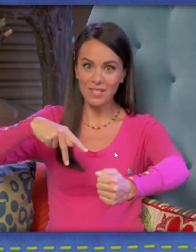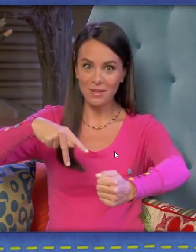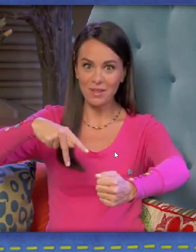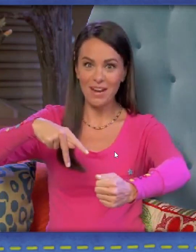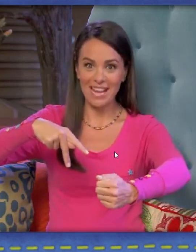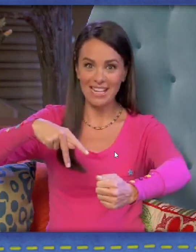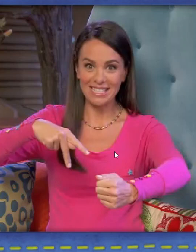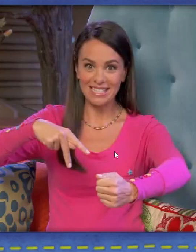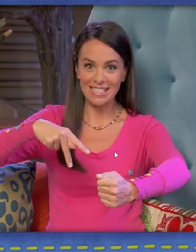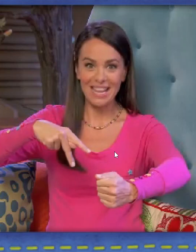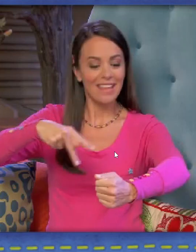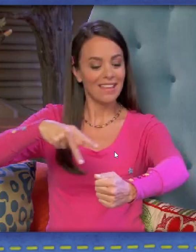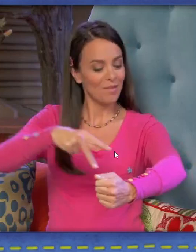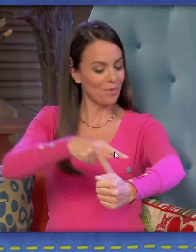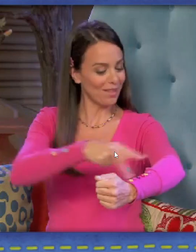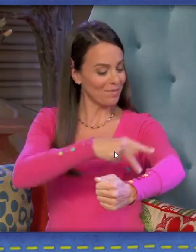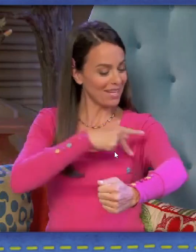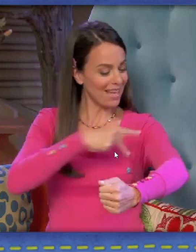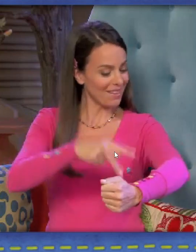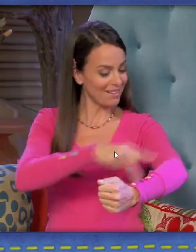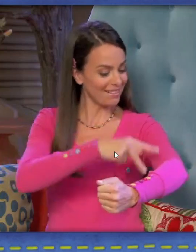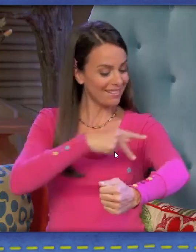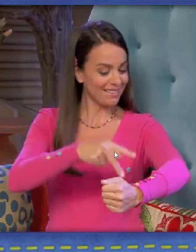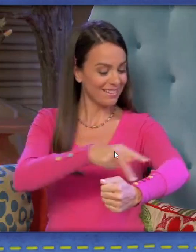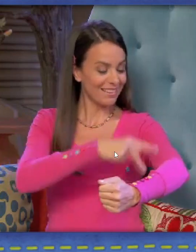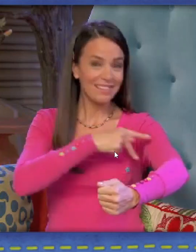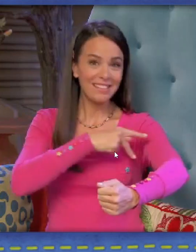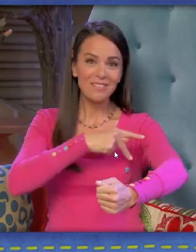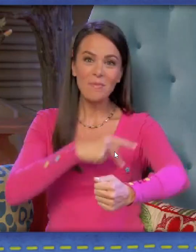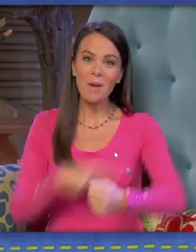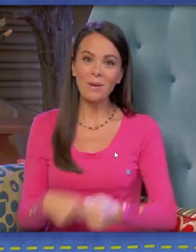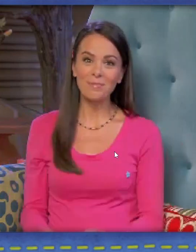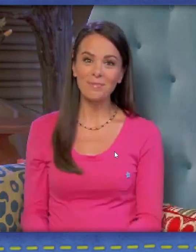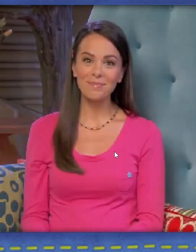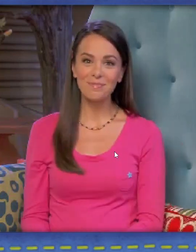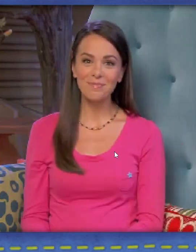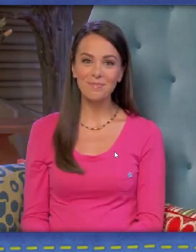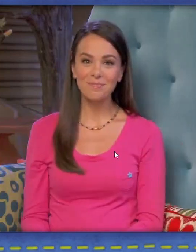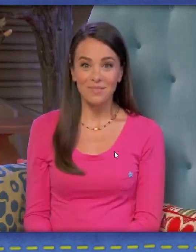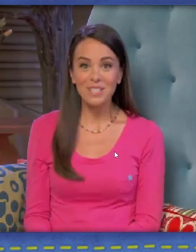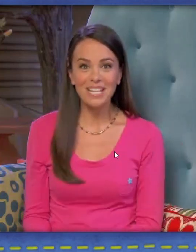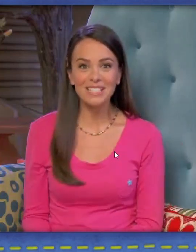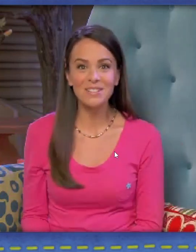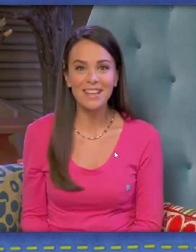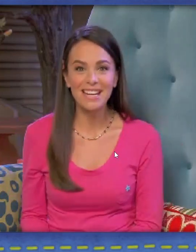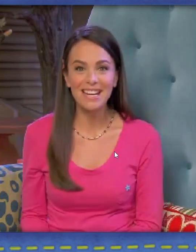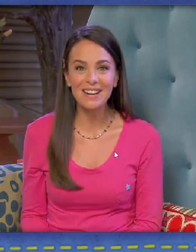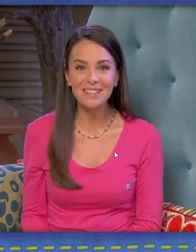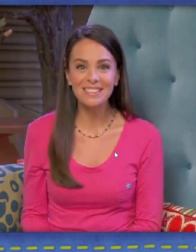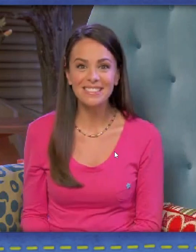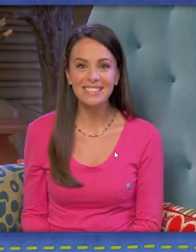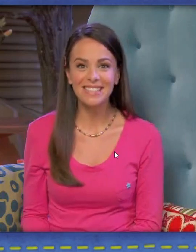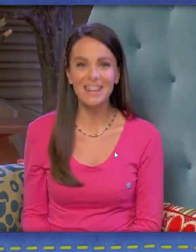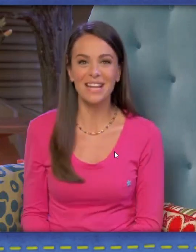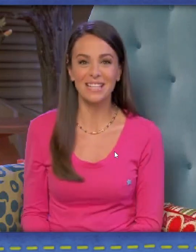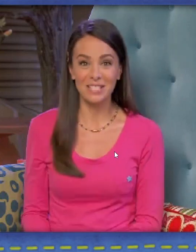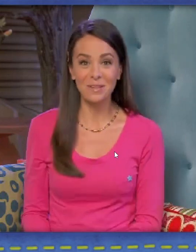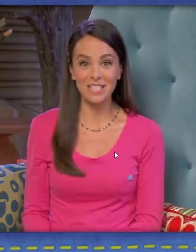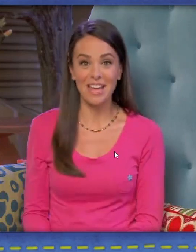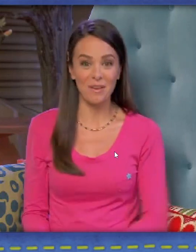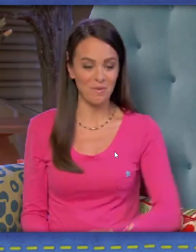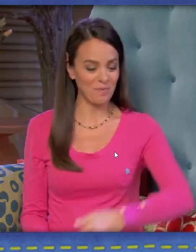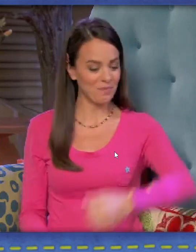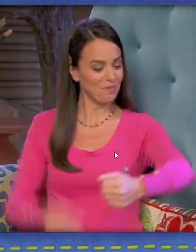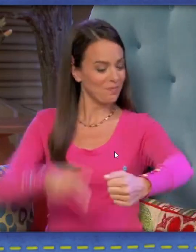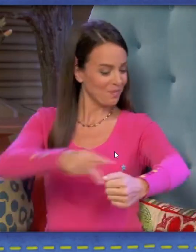a fist with your hand. Bring them together for poem. Would you like to try that now? Okay, let's